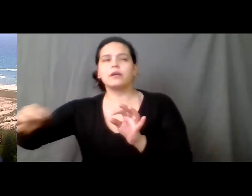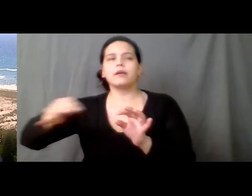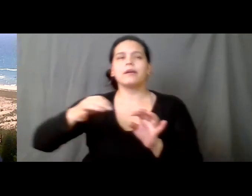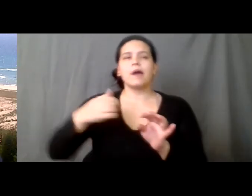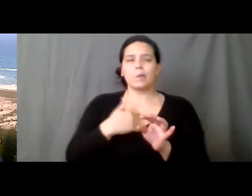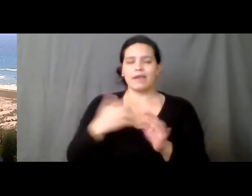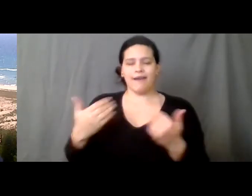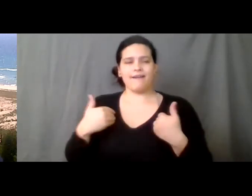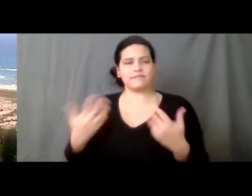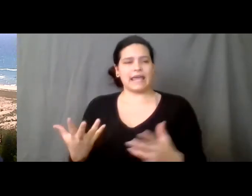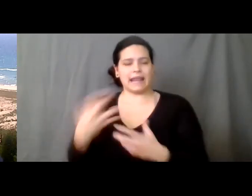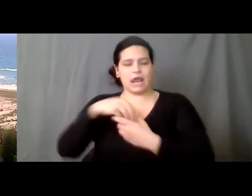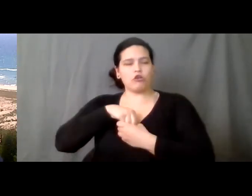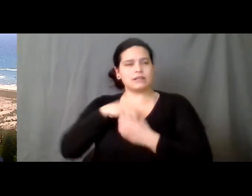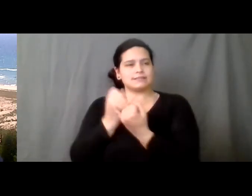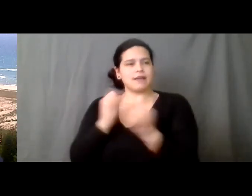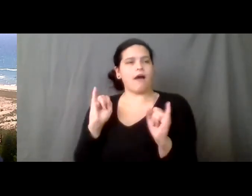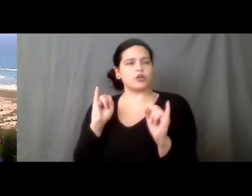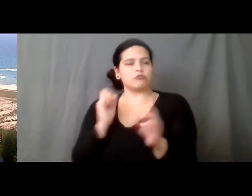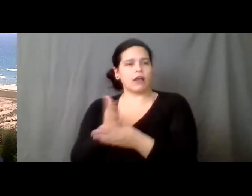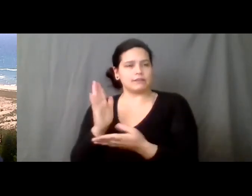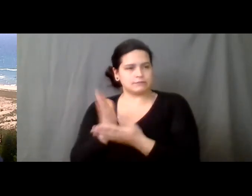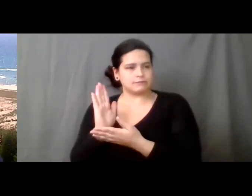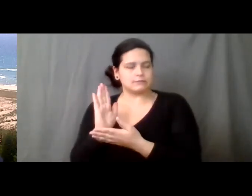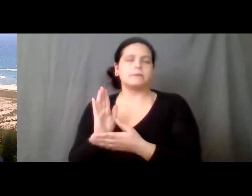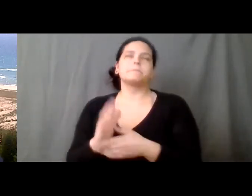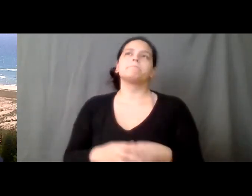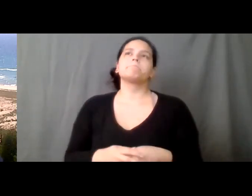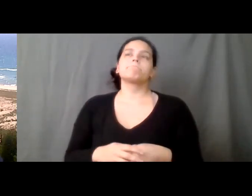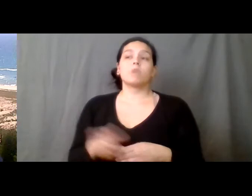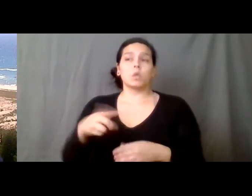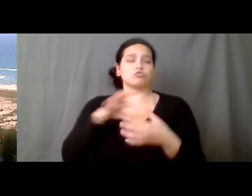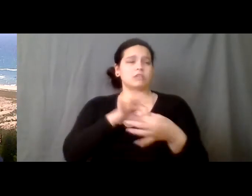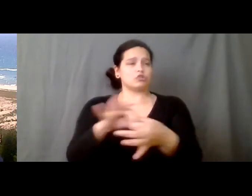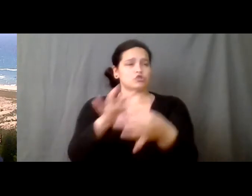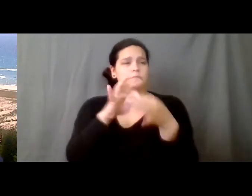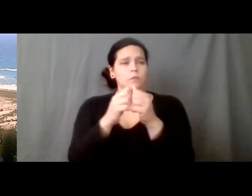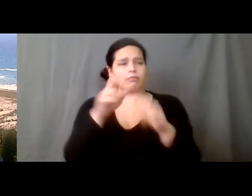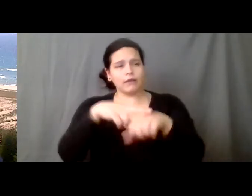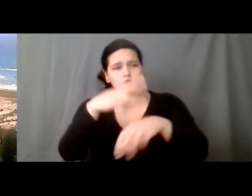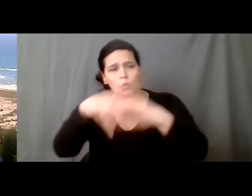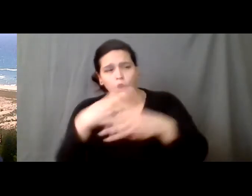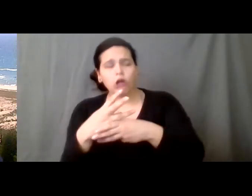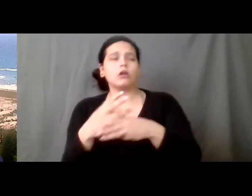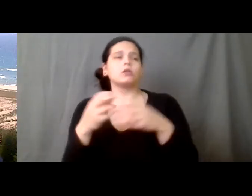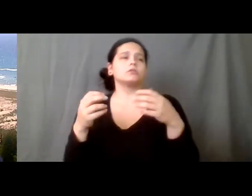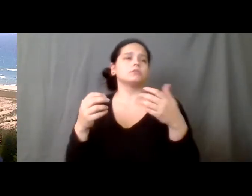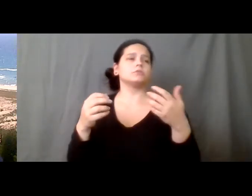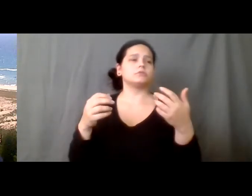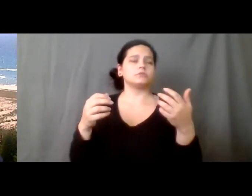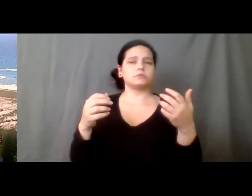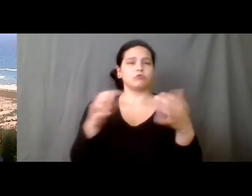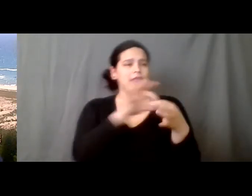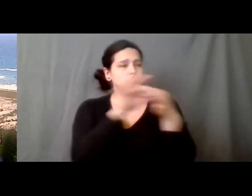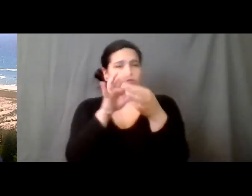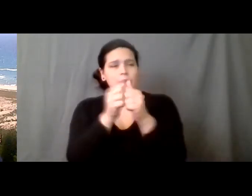inherent rights of those relationships with the natural world and those relationships with each other. All the